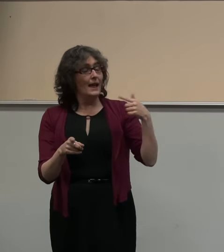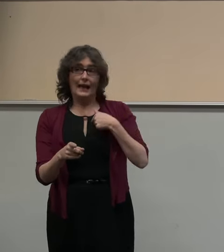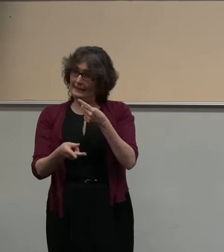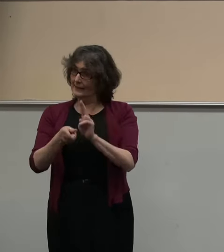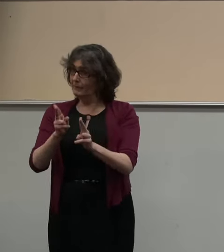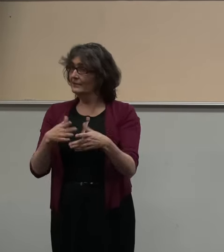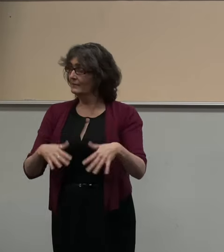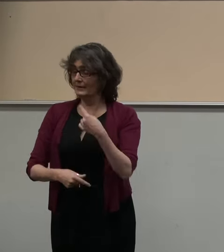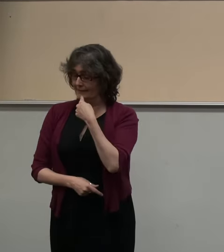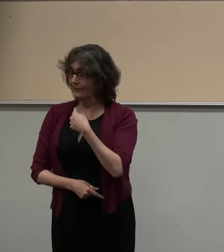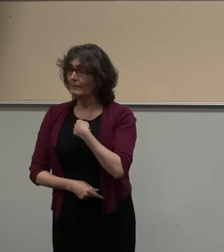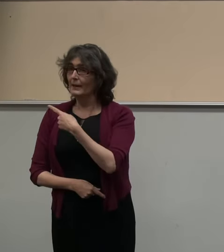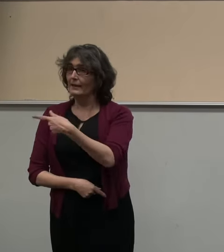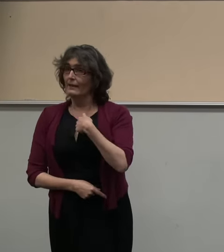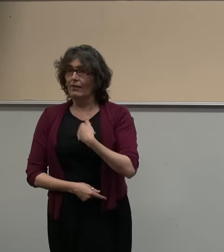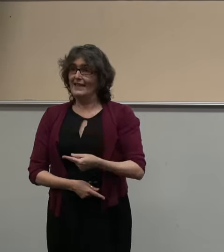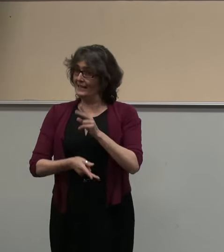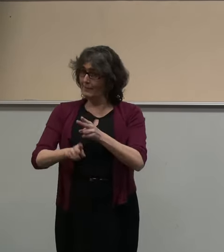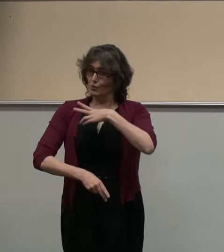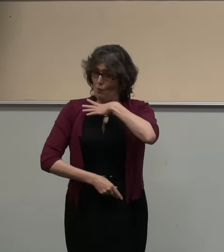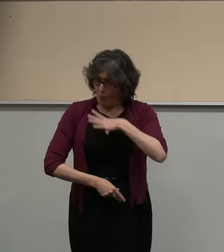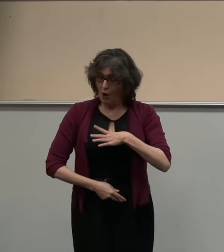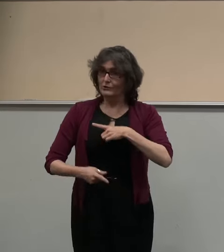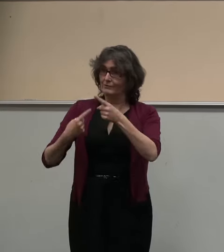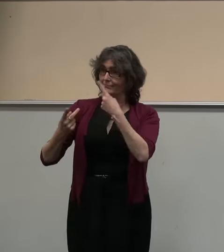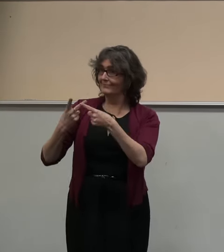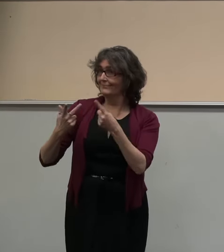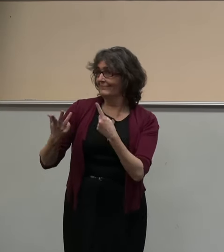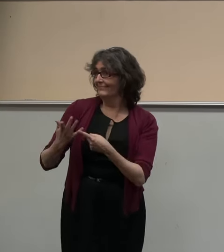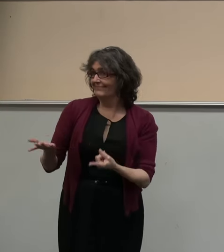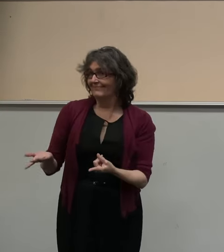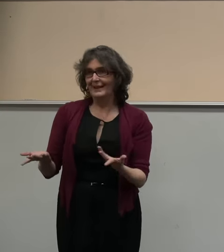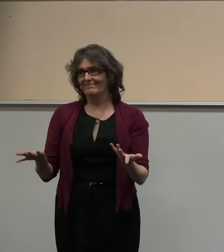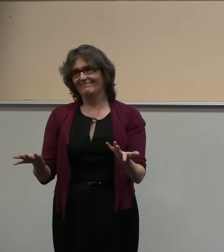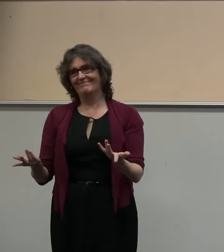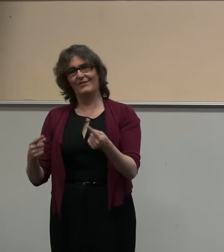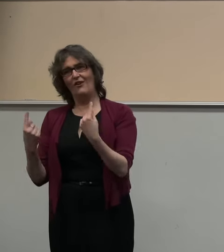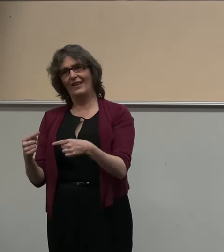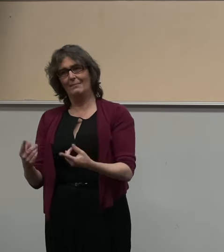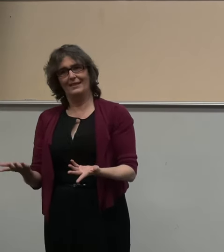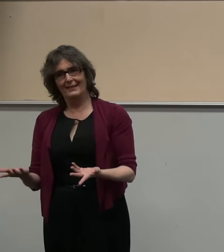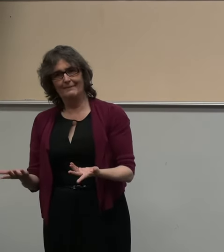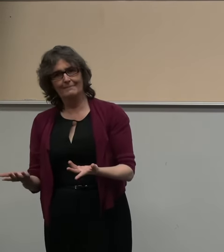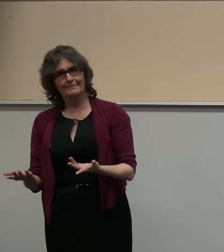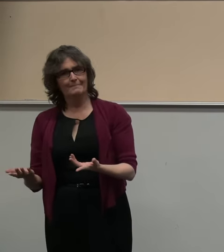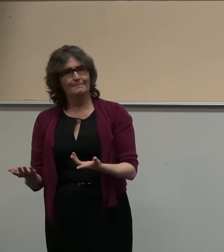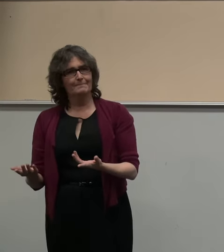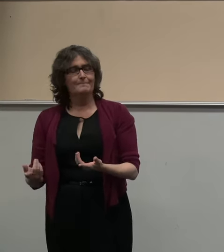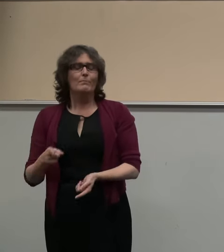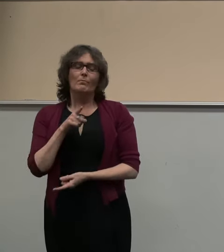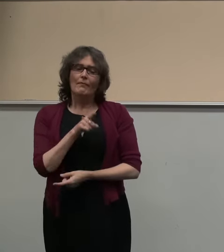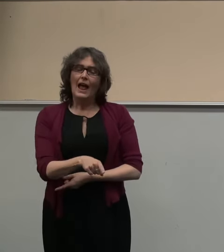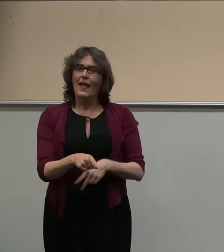and in other studies, they really want this stuff, but it's just not available. And the other thing they really pushed for, the deaf focus